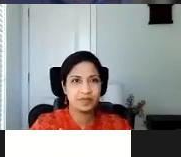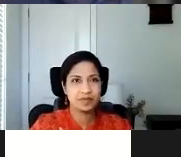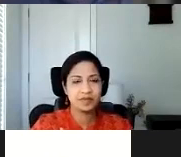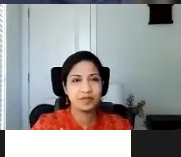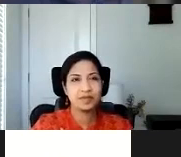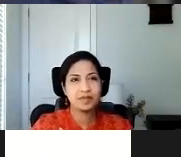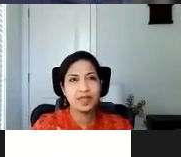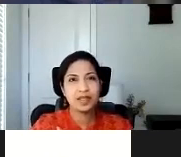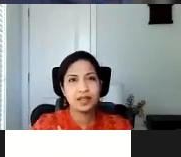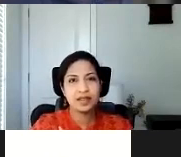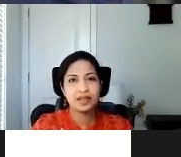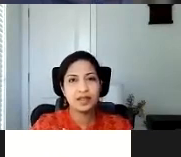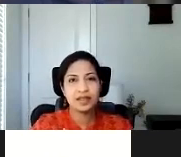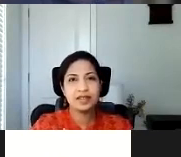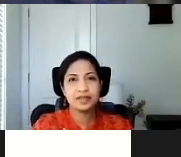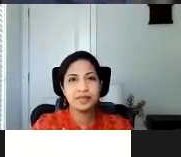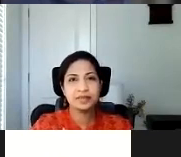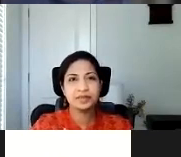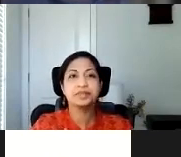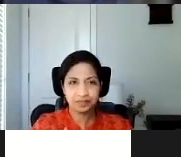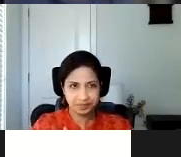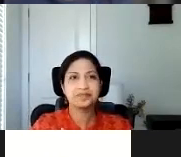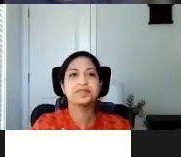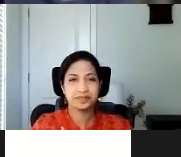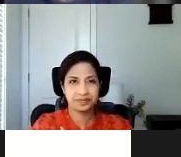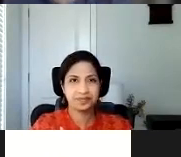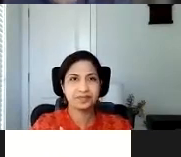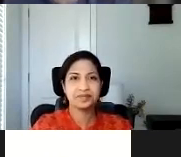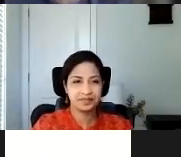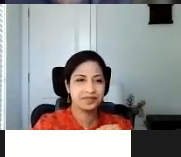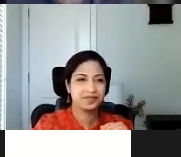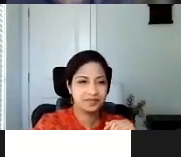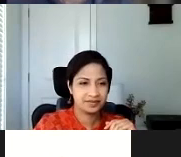Can you see the Jamboard?